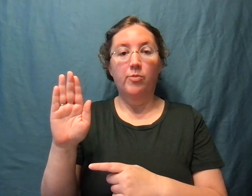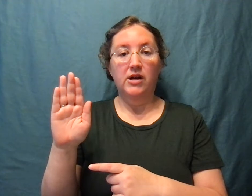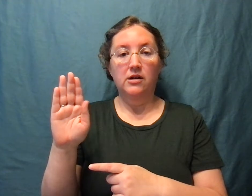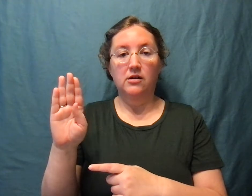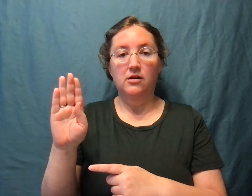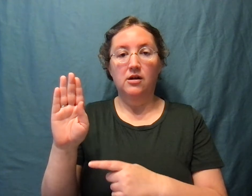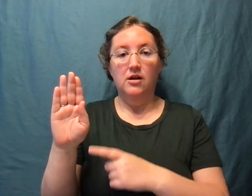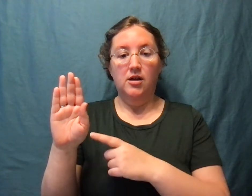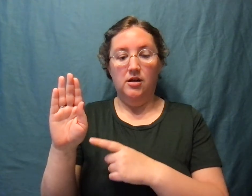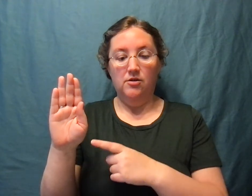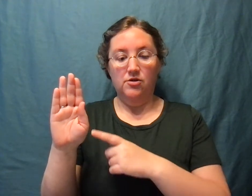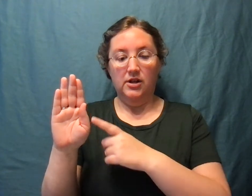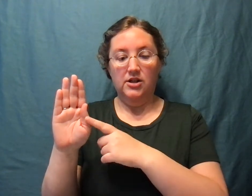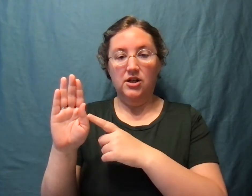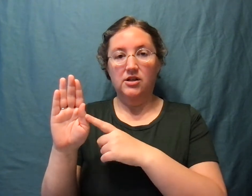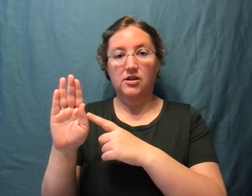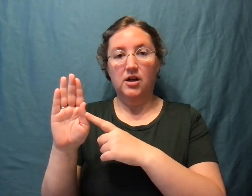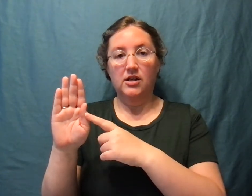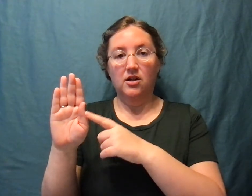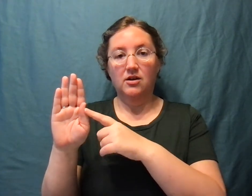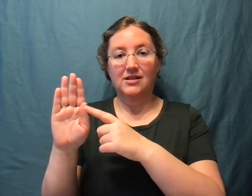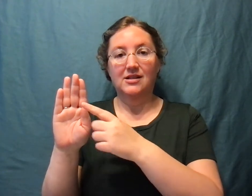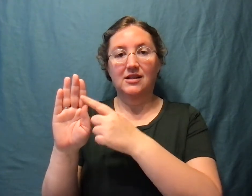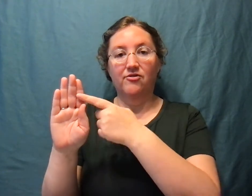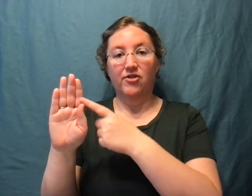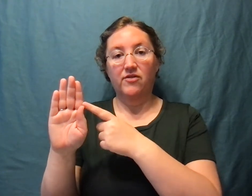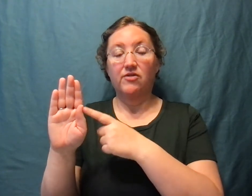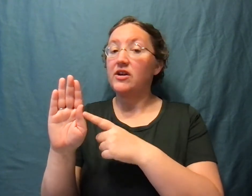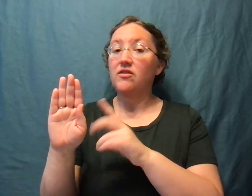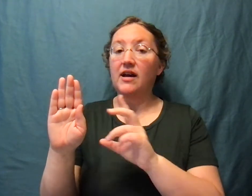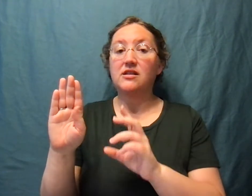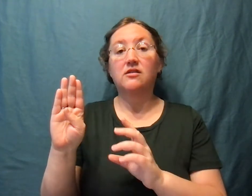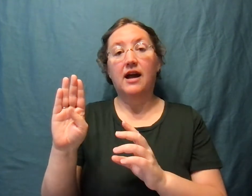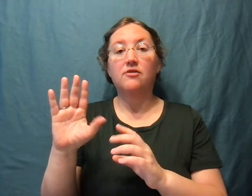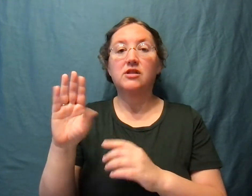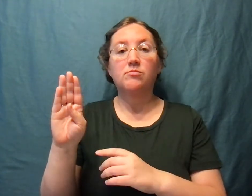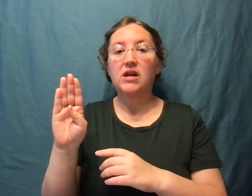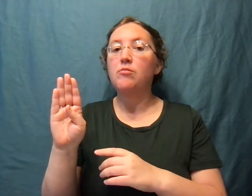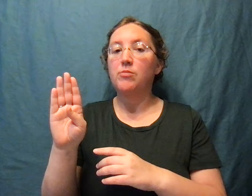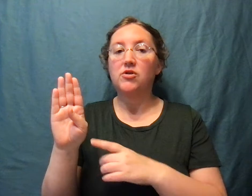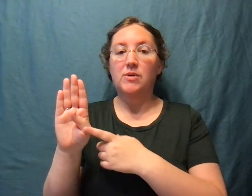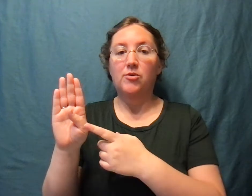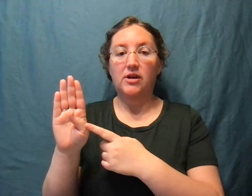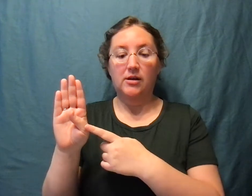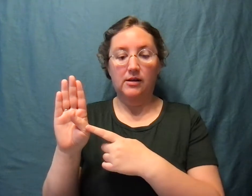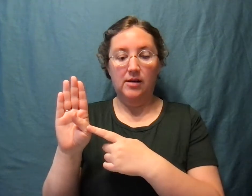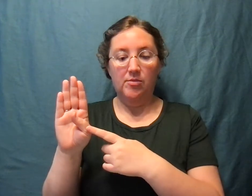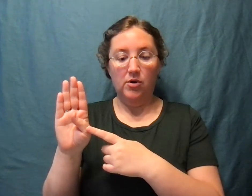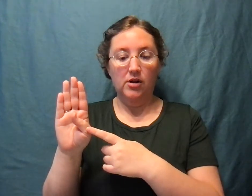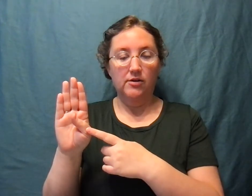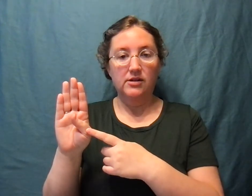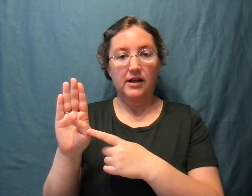open. Usually just as long as it's in front of your finger, that still counts as B, but most people keep it more closed like